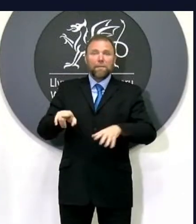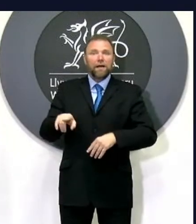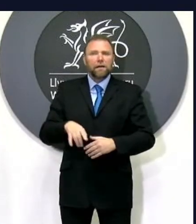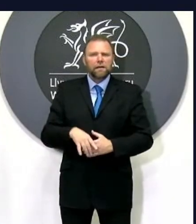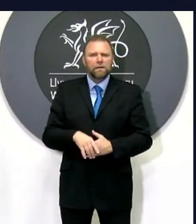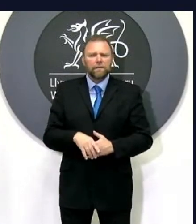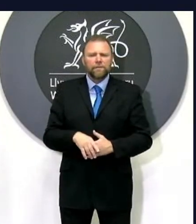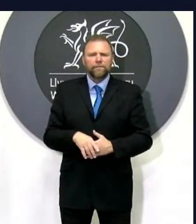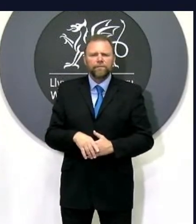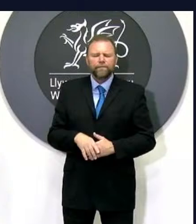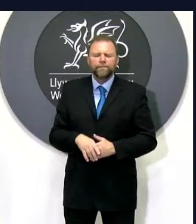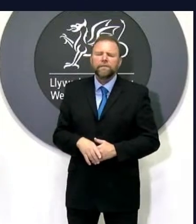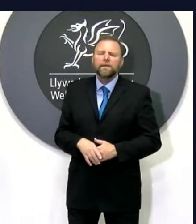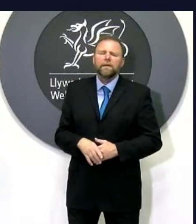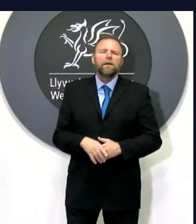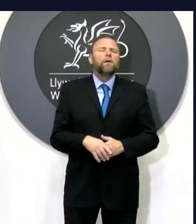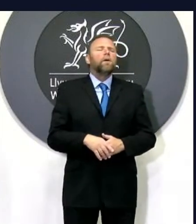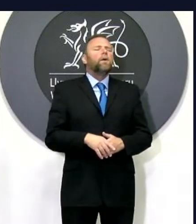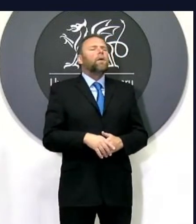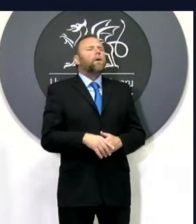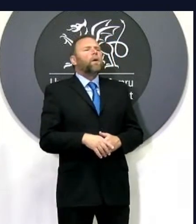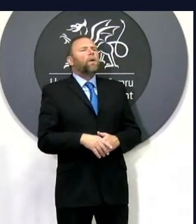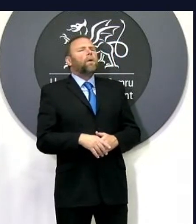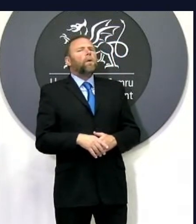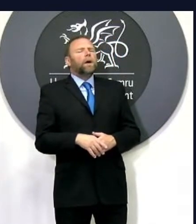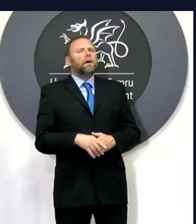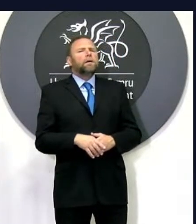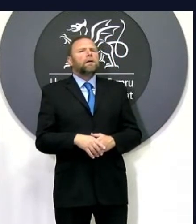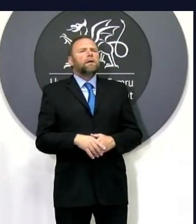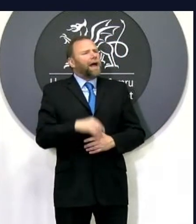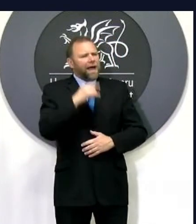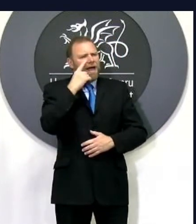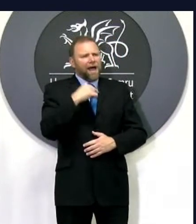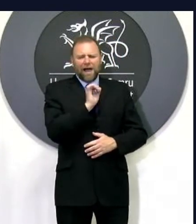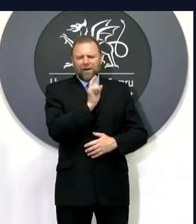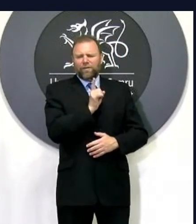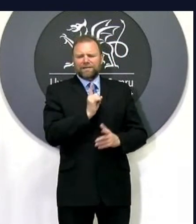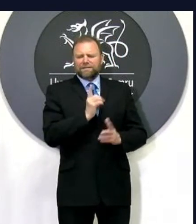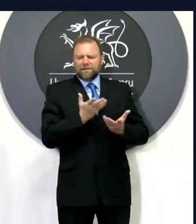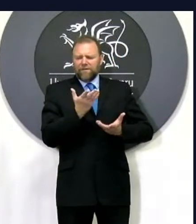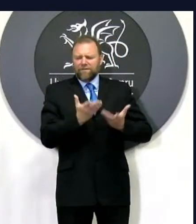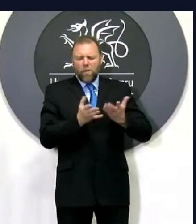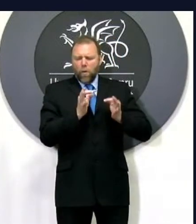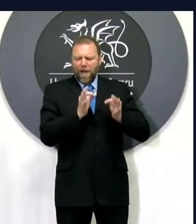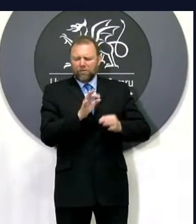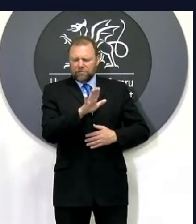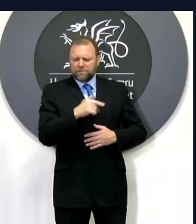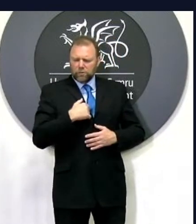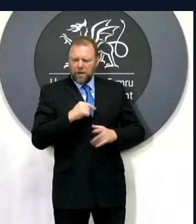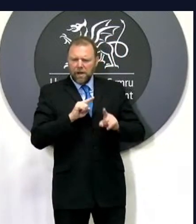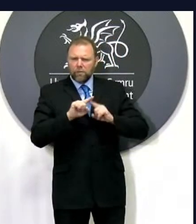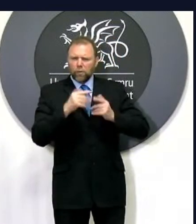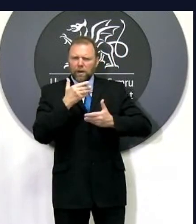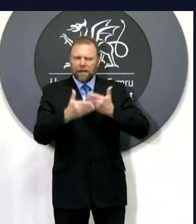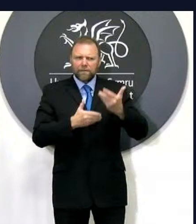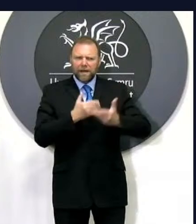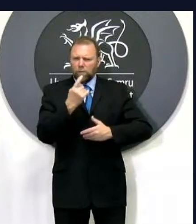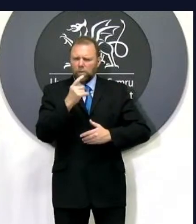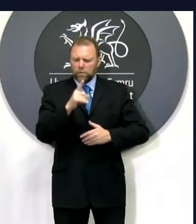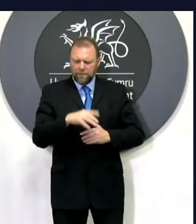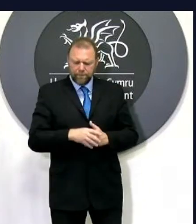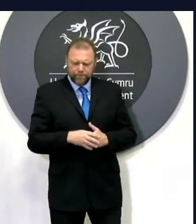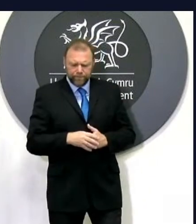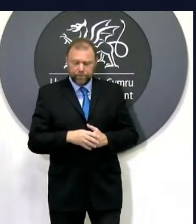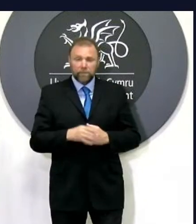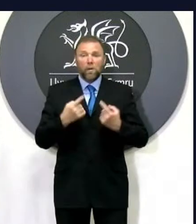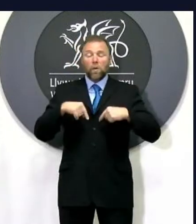Well, I don't think that that account is a fair or accurate one, Rob, so let me try and explain it one more time. We announced